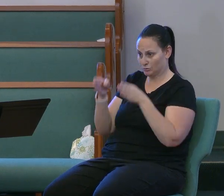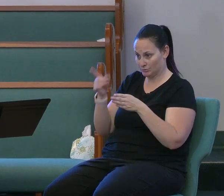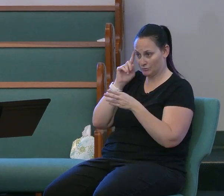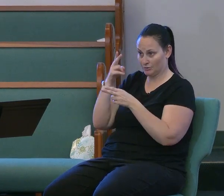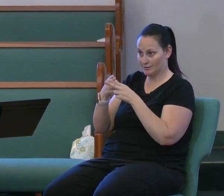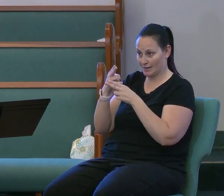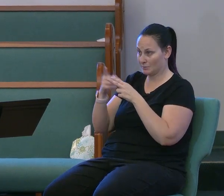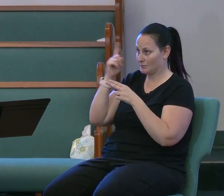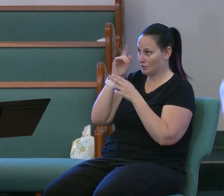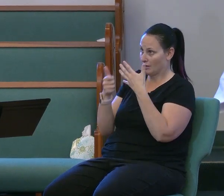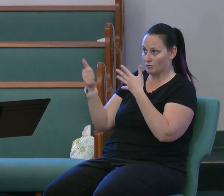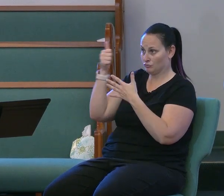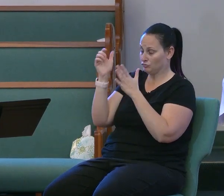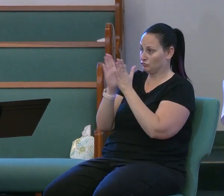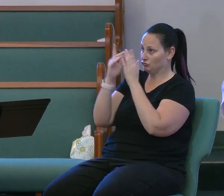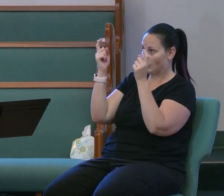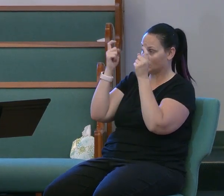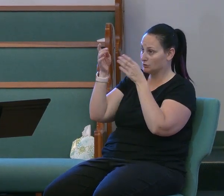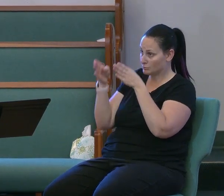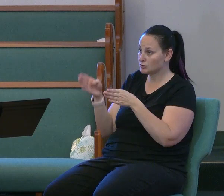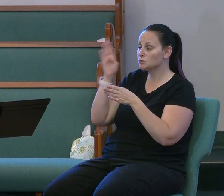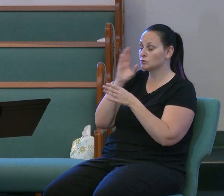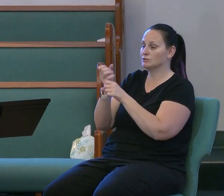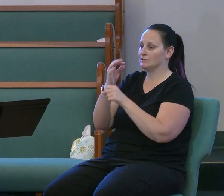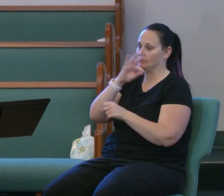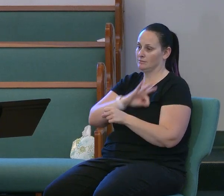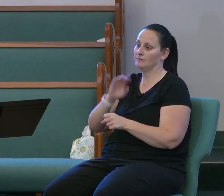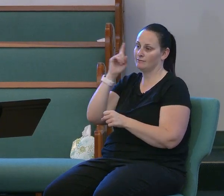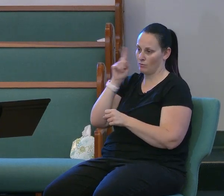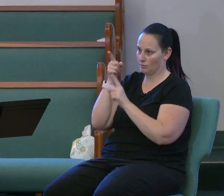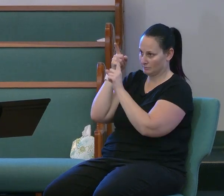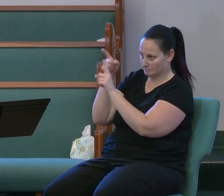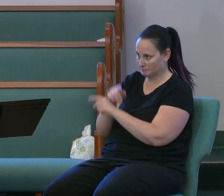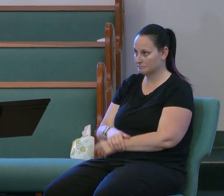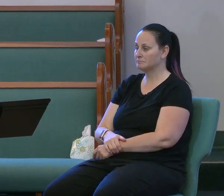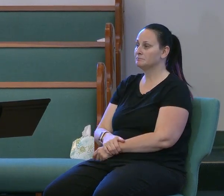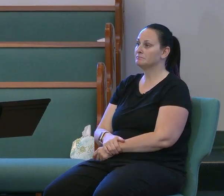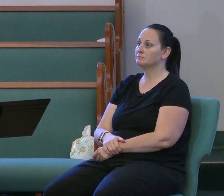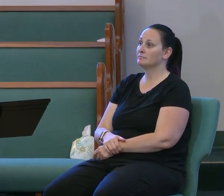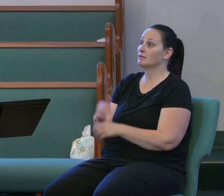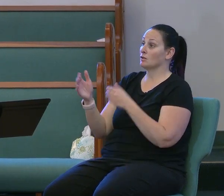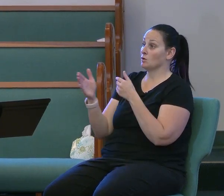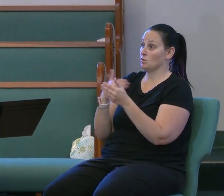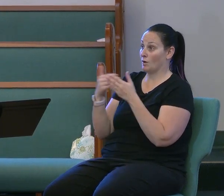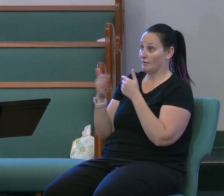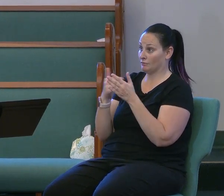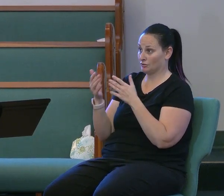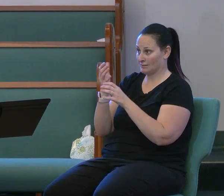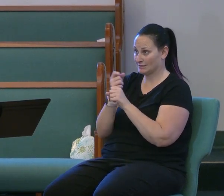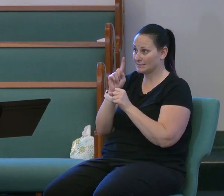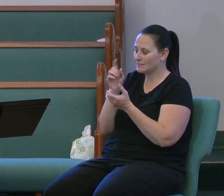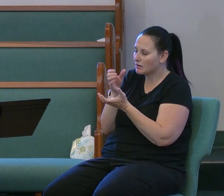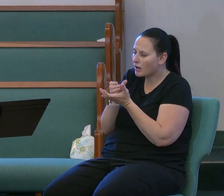of a righteous person will receive the reward of the righteous. And whoever gives even a cup